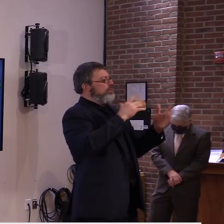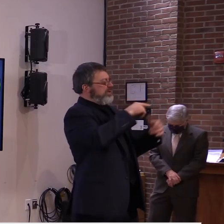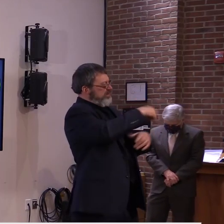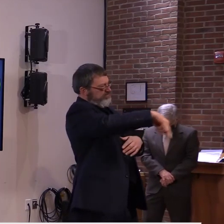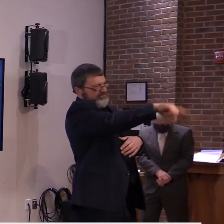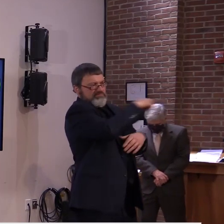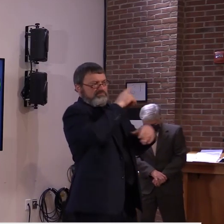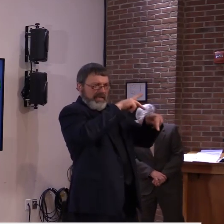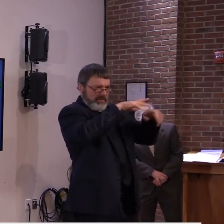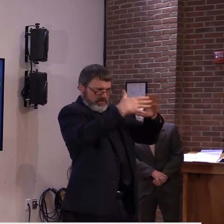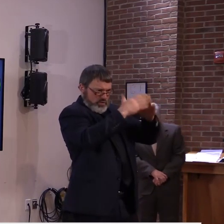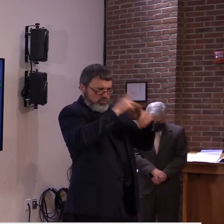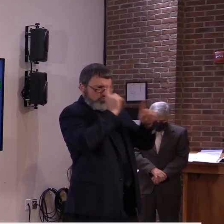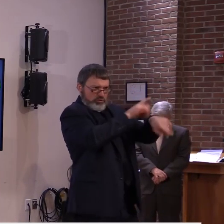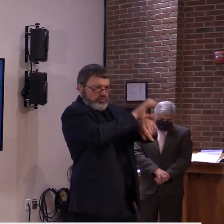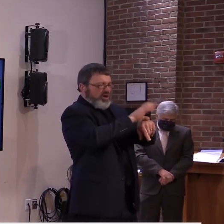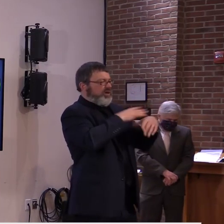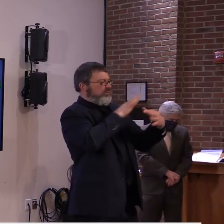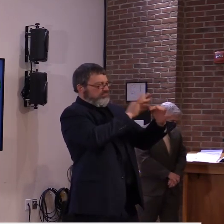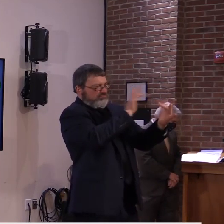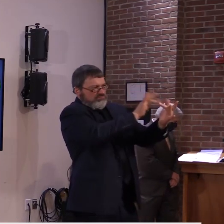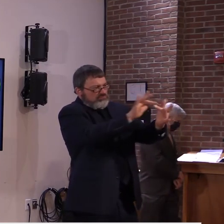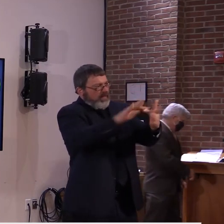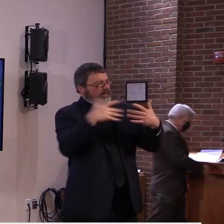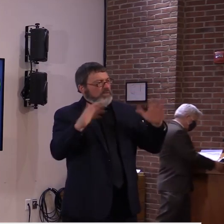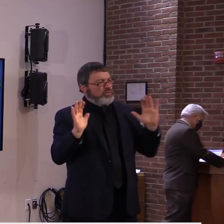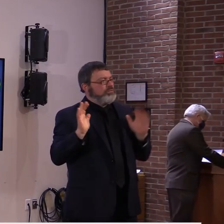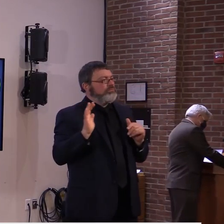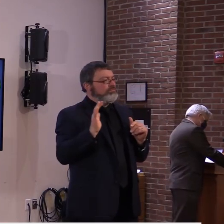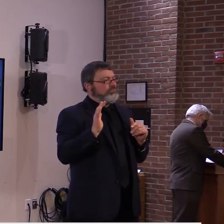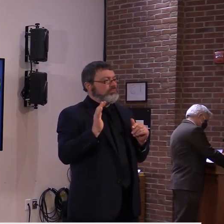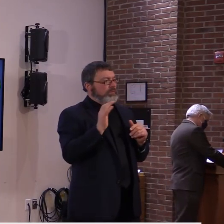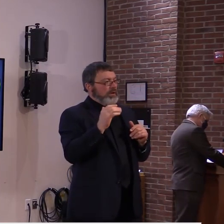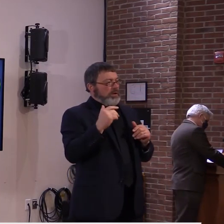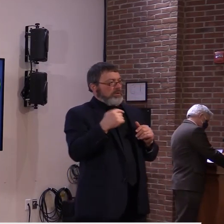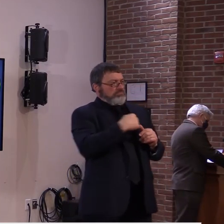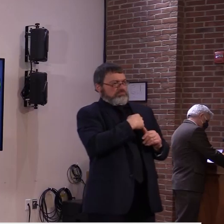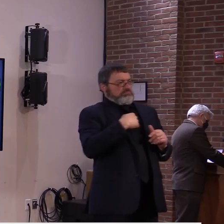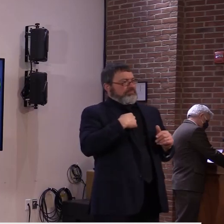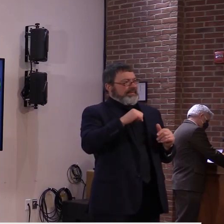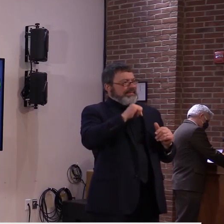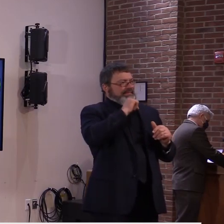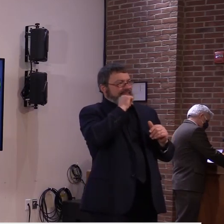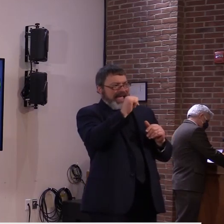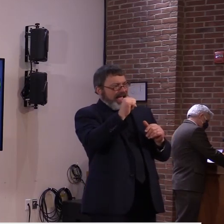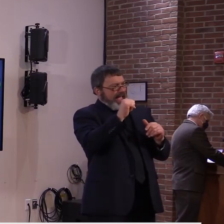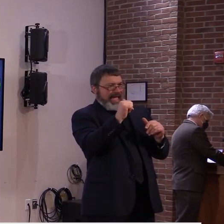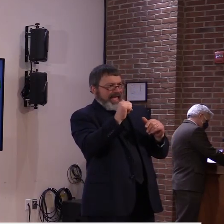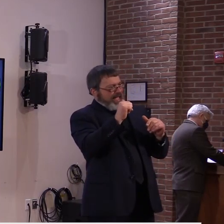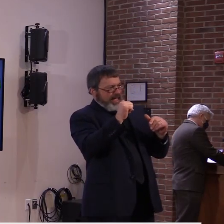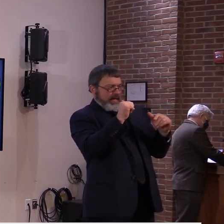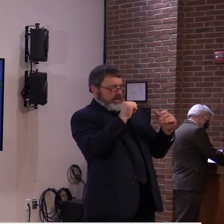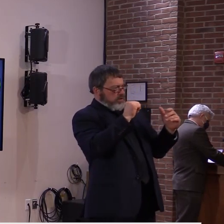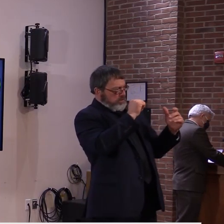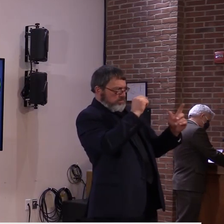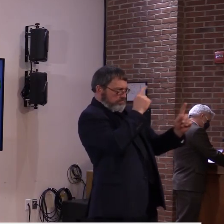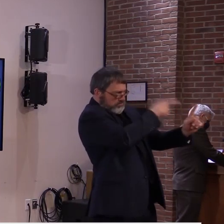We were aware of a positive case. We provided communication so that the